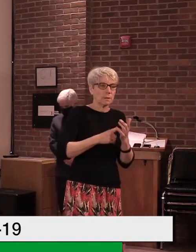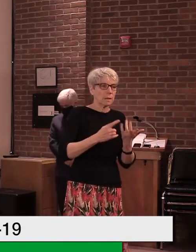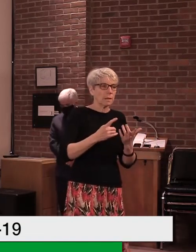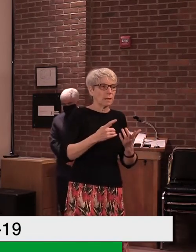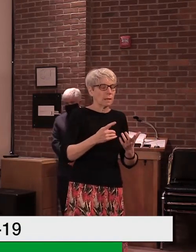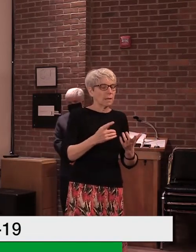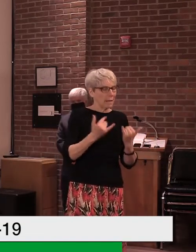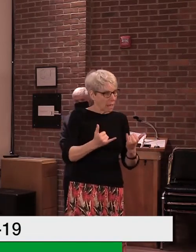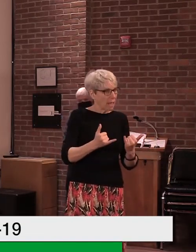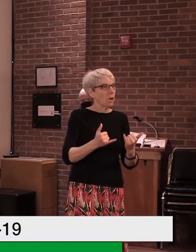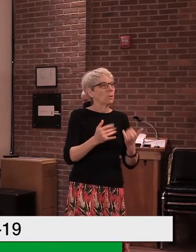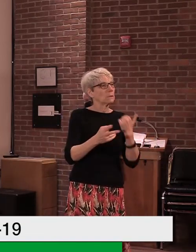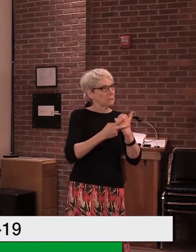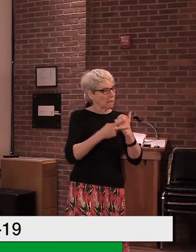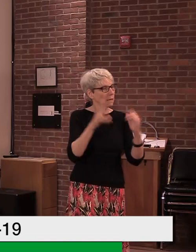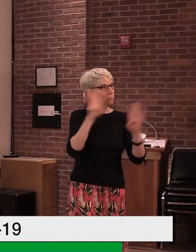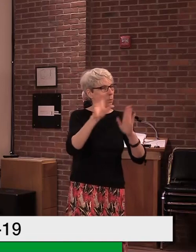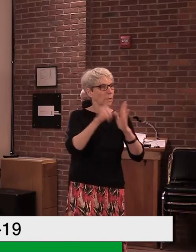future.